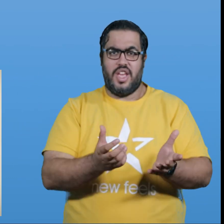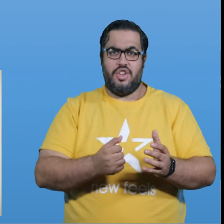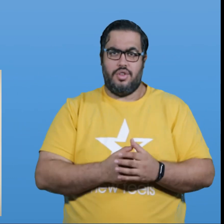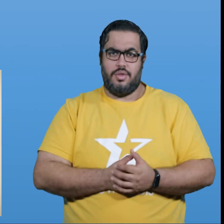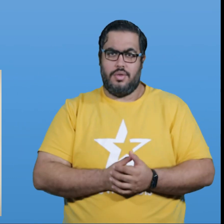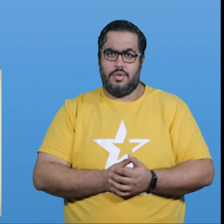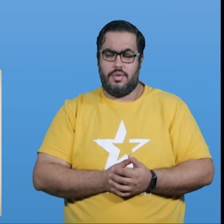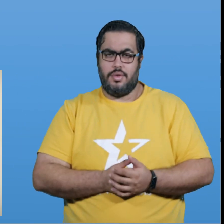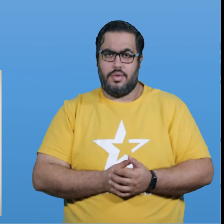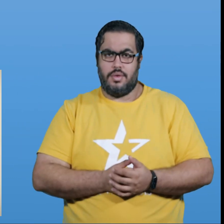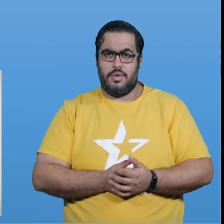inspirational. Well done.